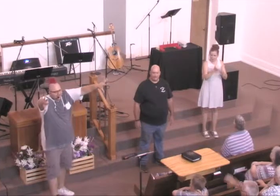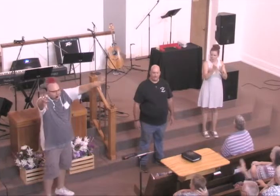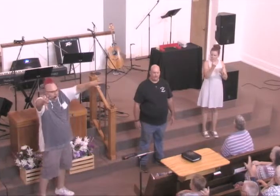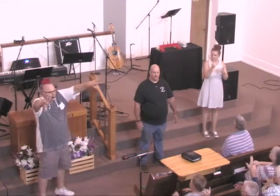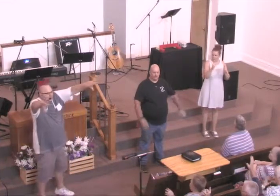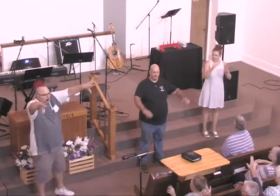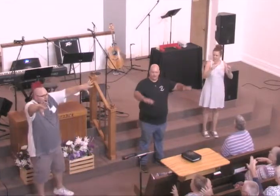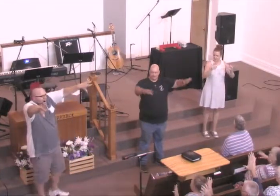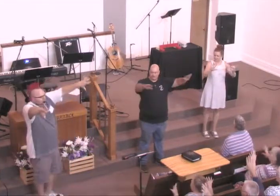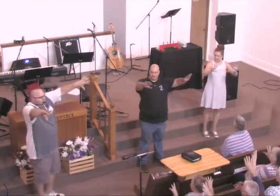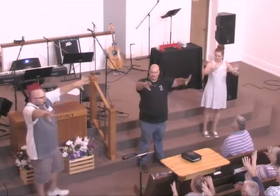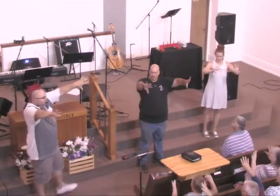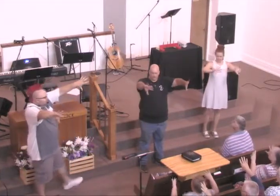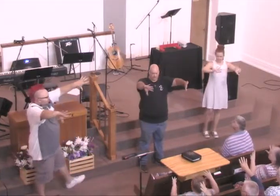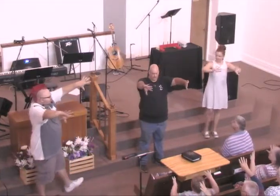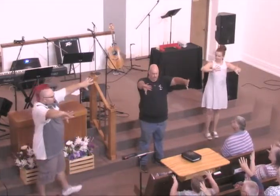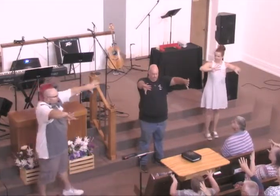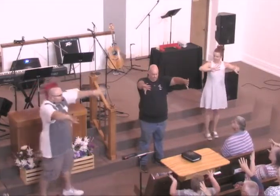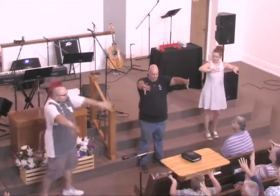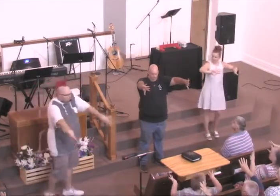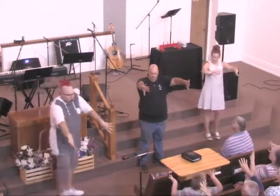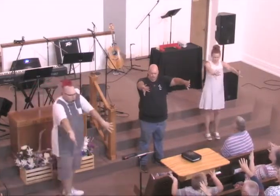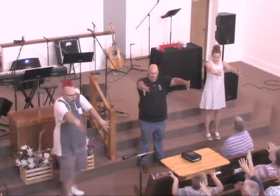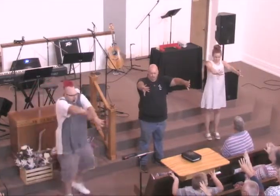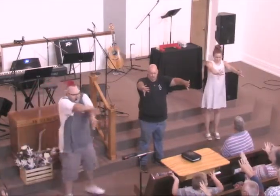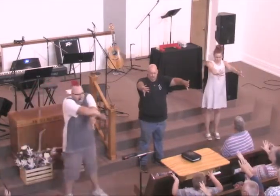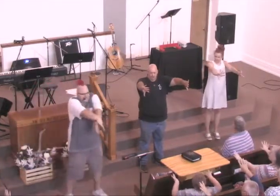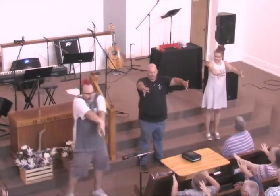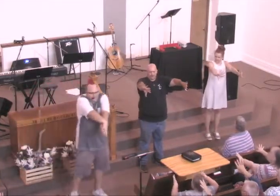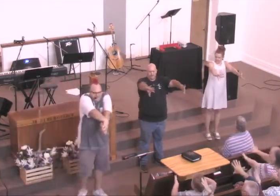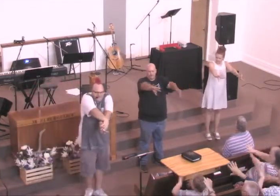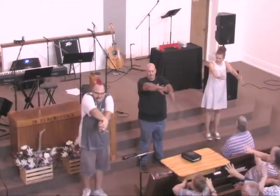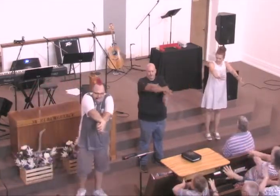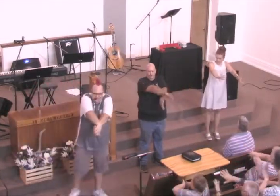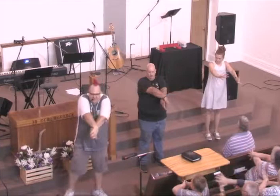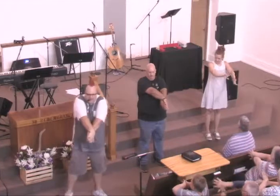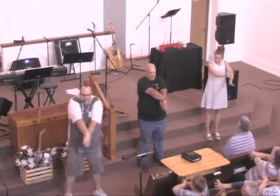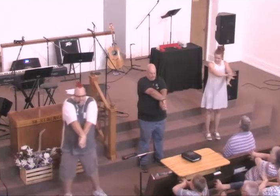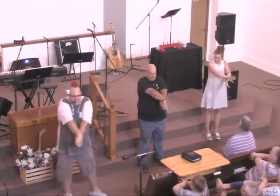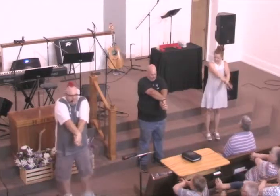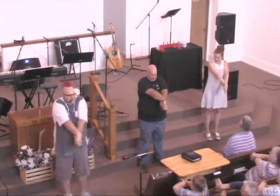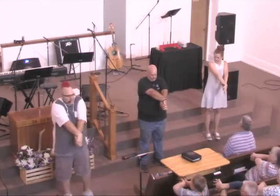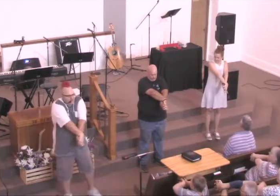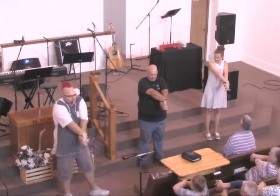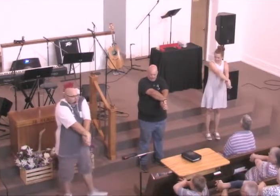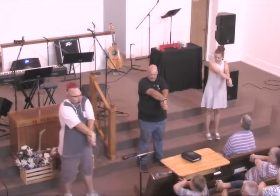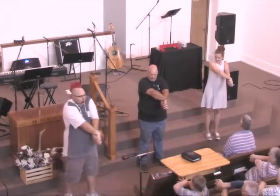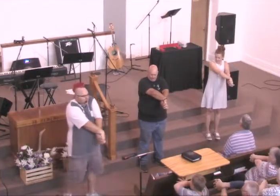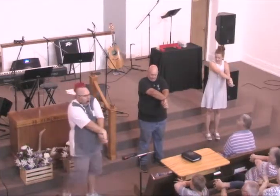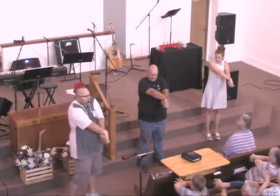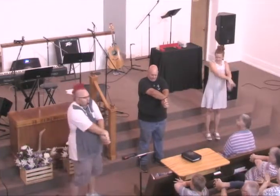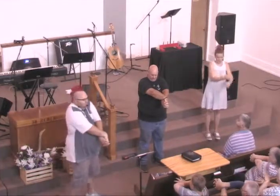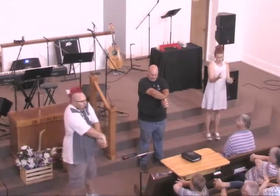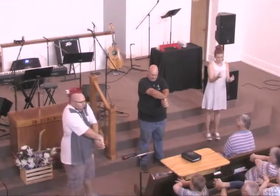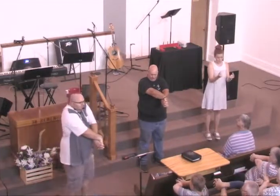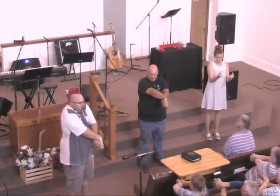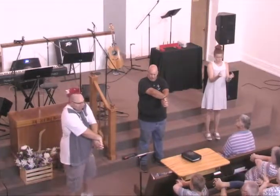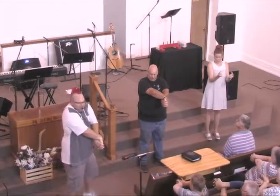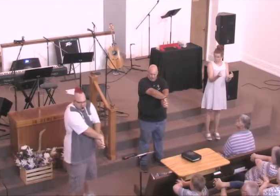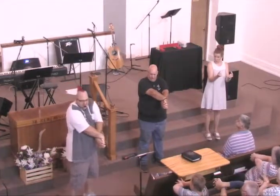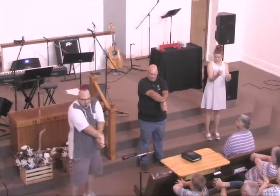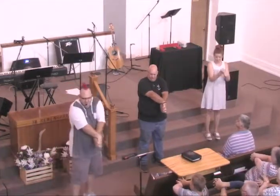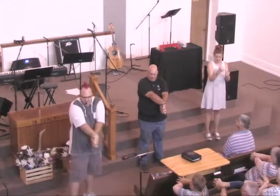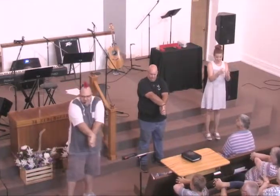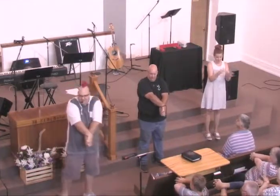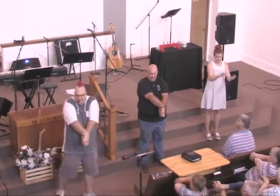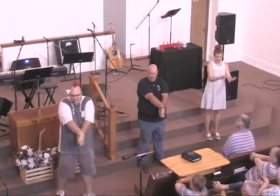this. Put your thumbs to the ground. Okay, now cross your hands over like this. Okay, now here's what I want you to do. You got